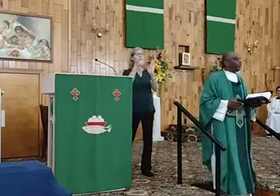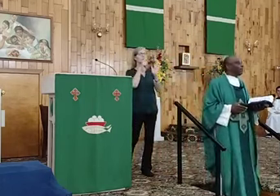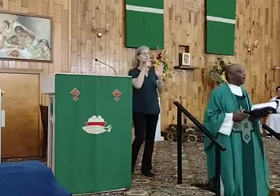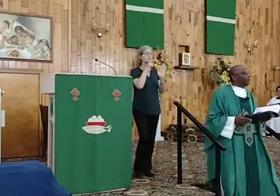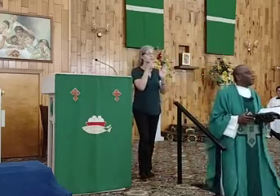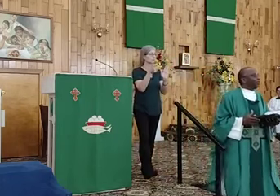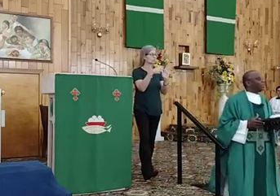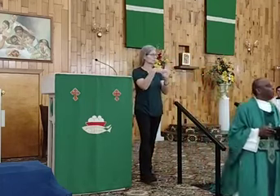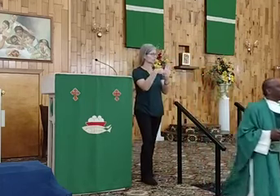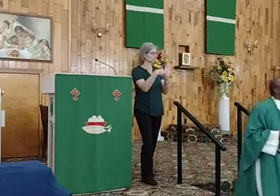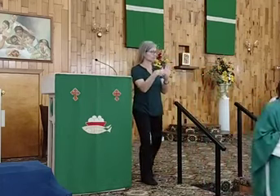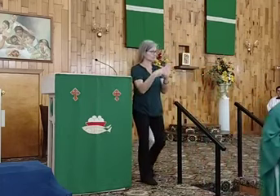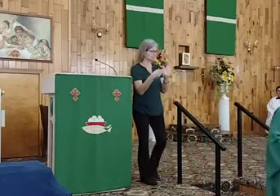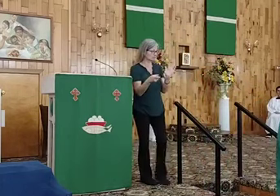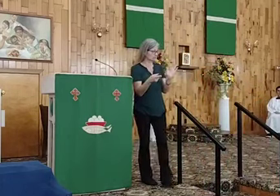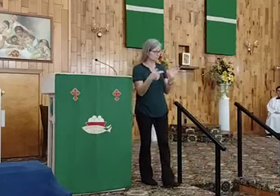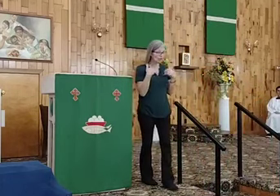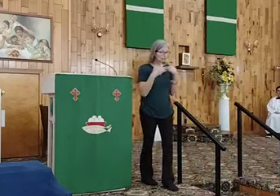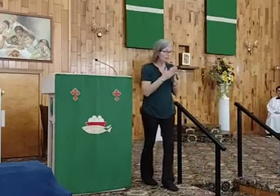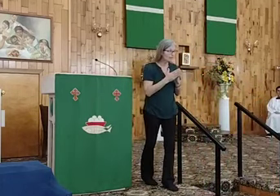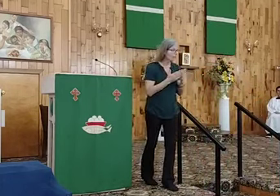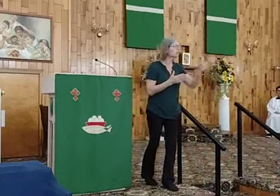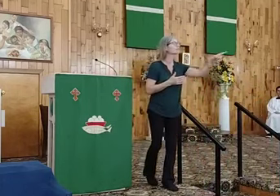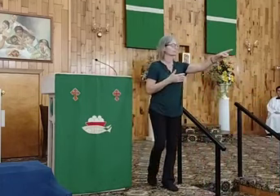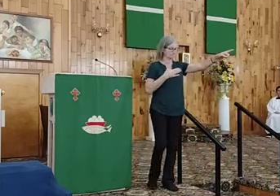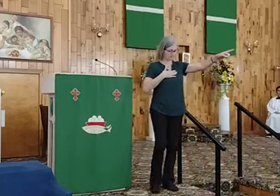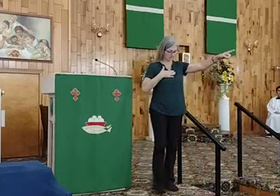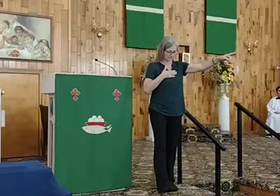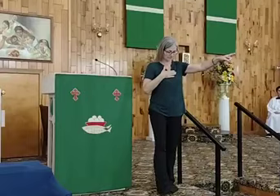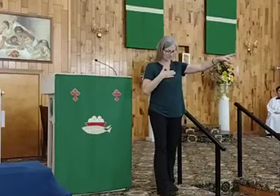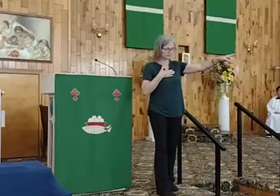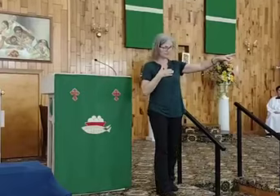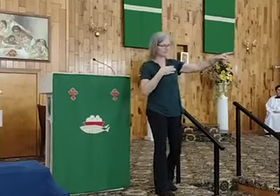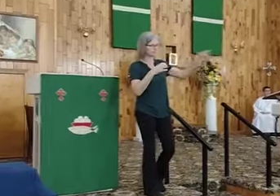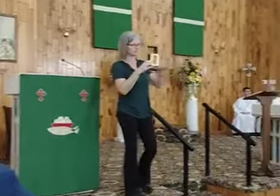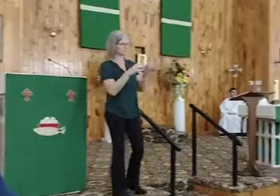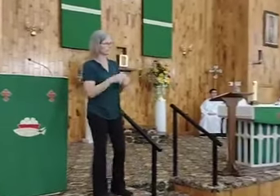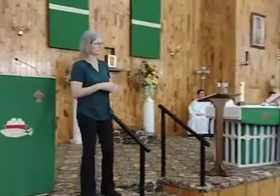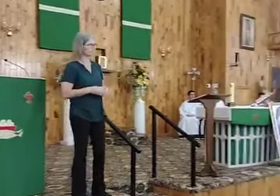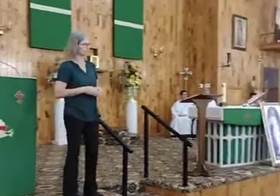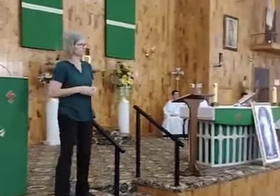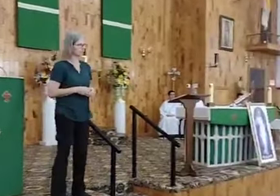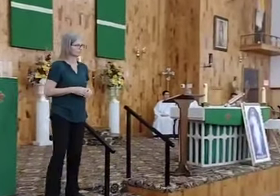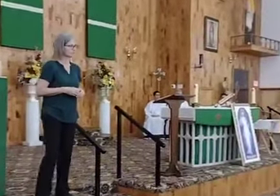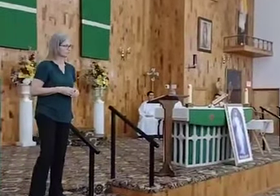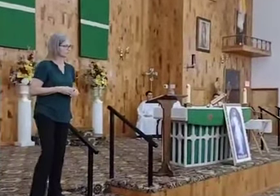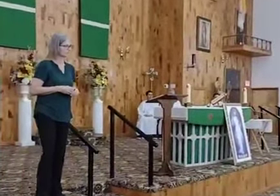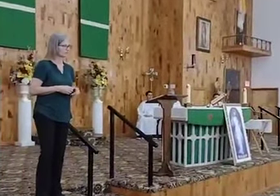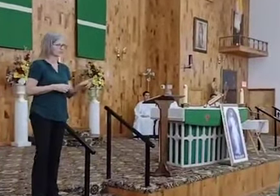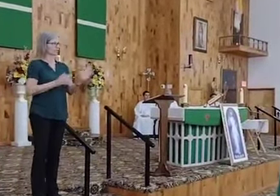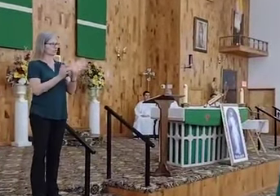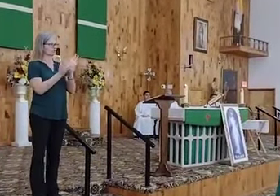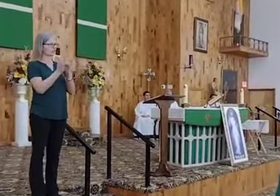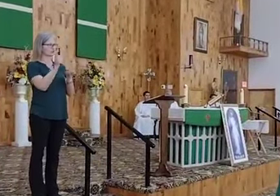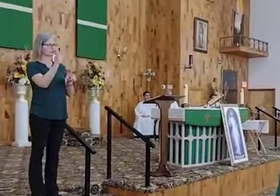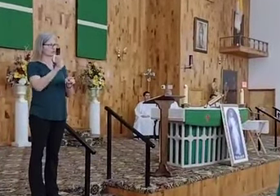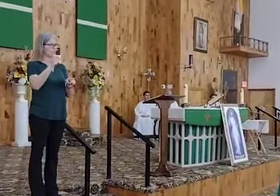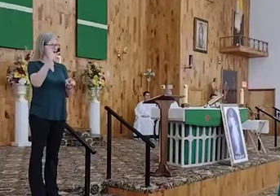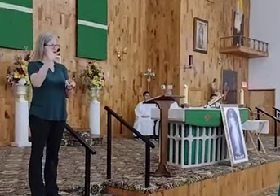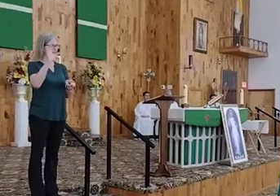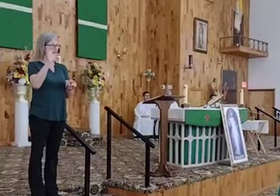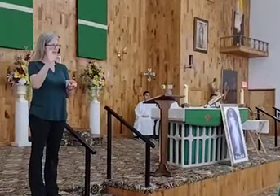we have any Bibles here this morning? Yes, sister, read for us. Hebrews 13, 8. Jesus Christ is the same. Oh,